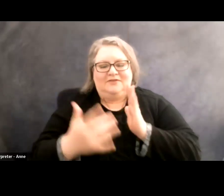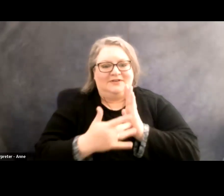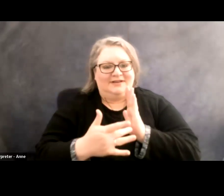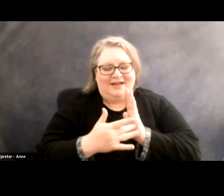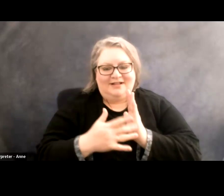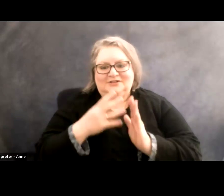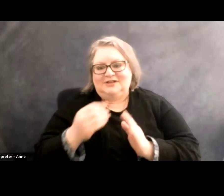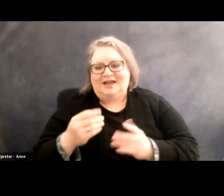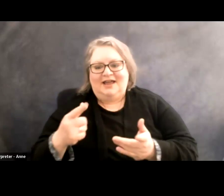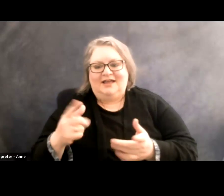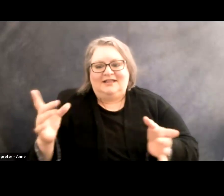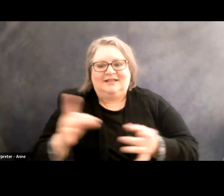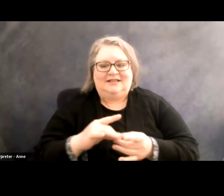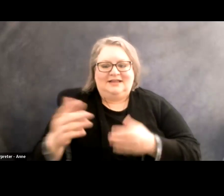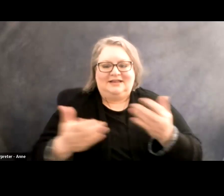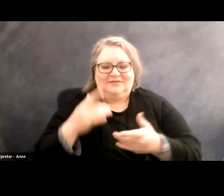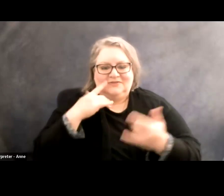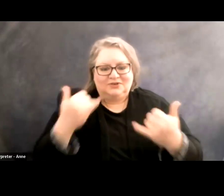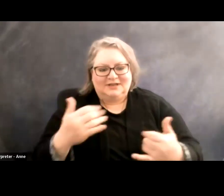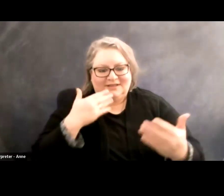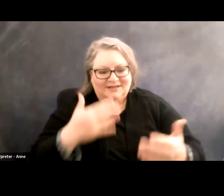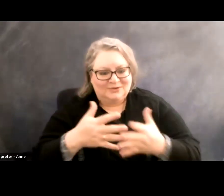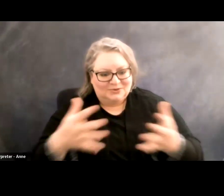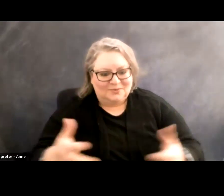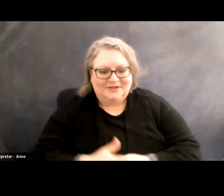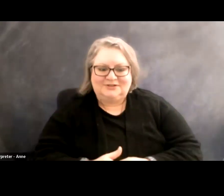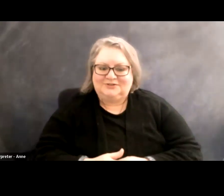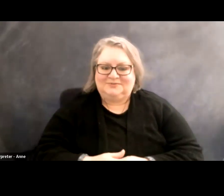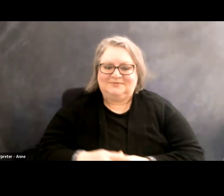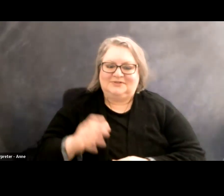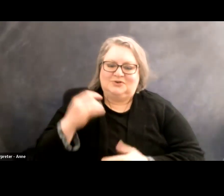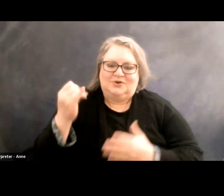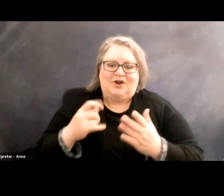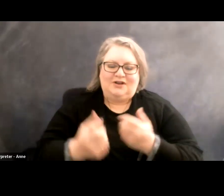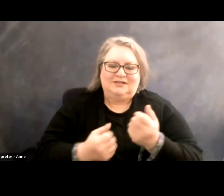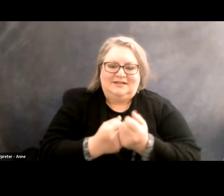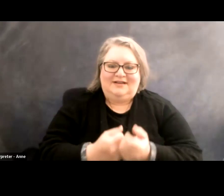technology and the link and invites for today. So thank you so much to Arts Alliance.